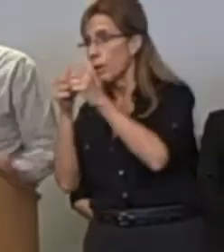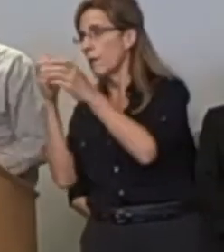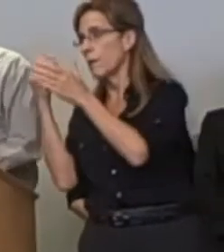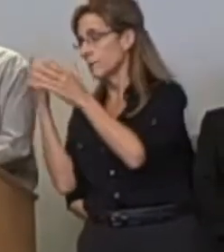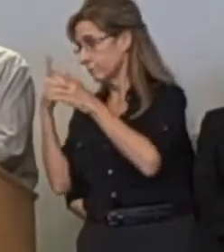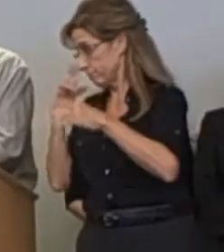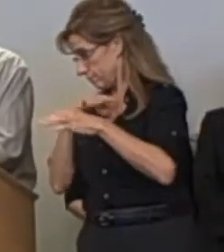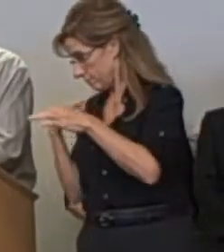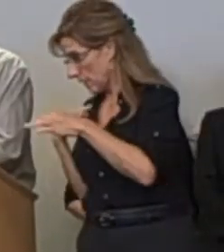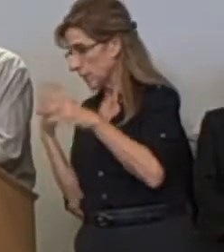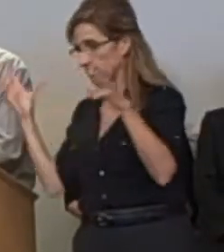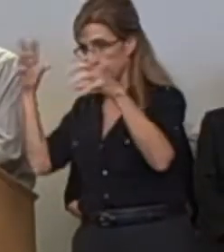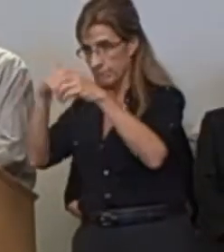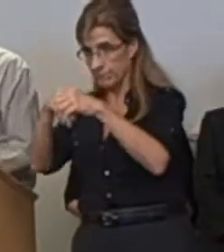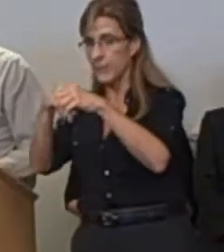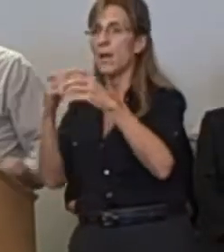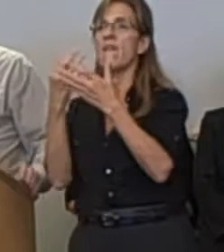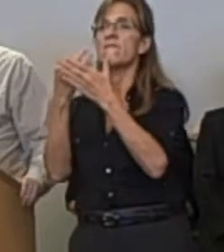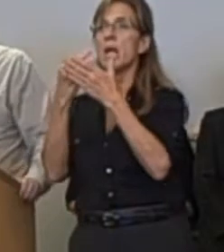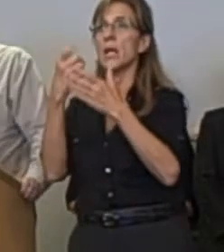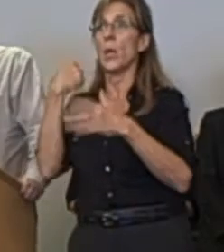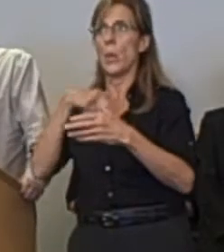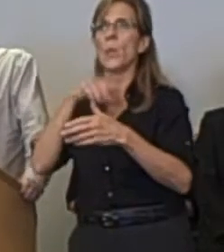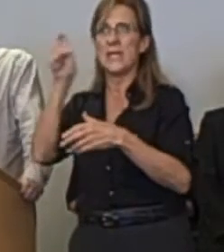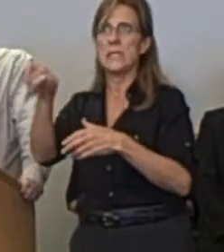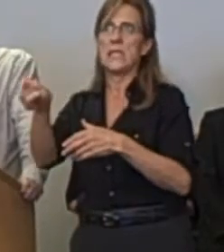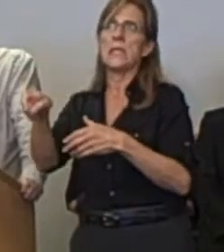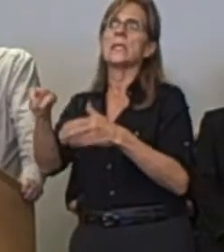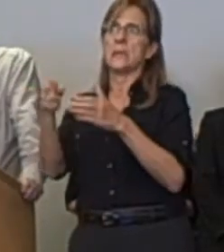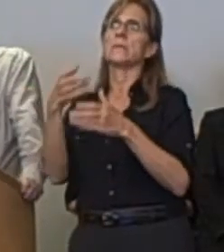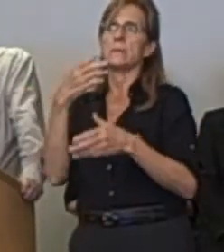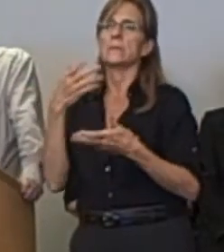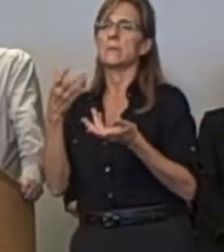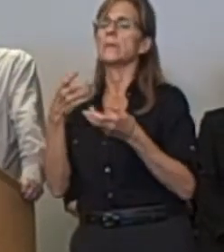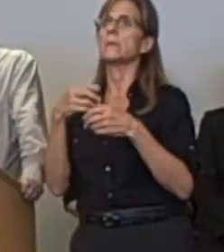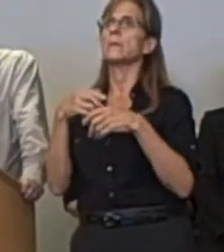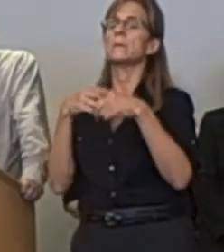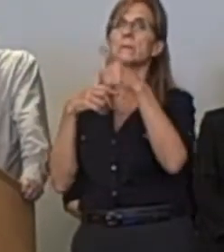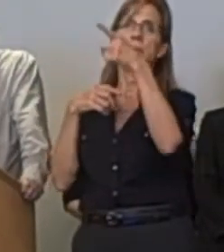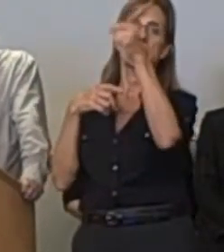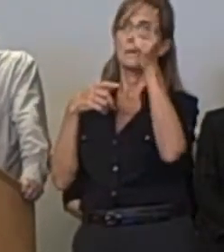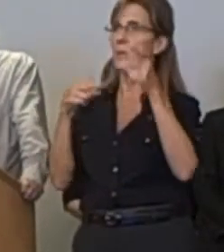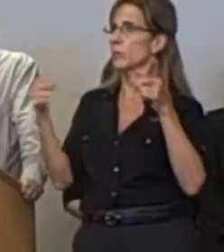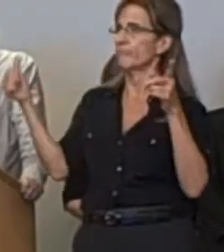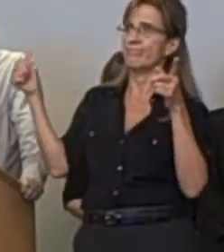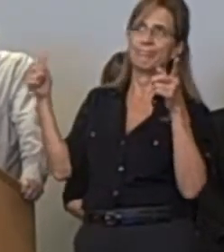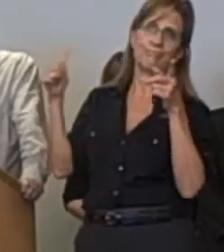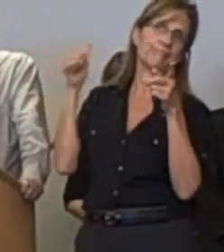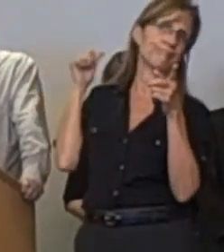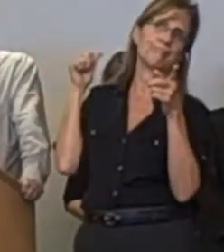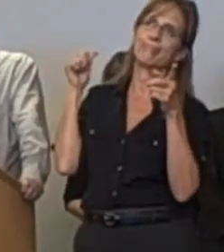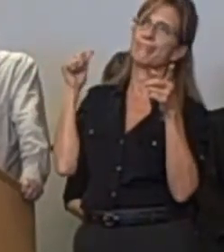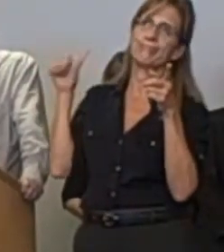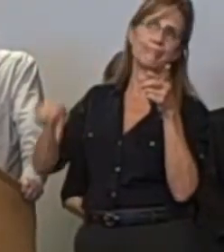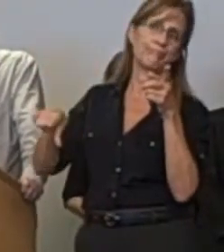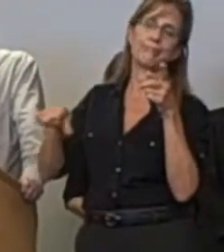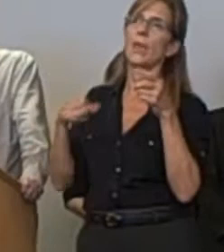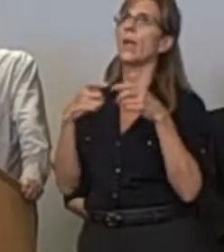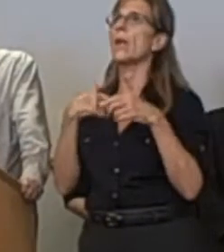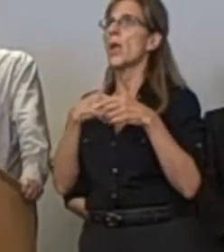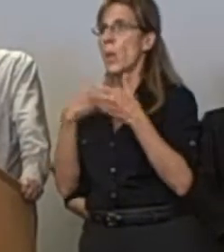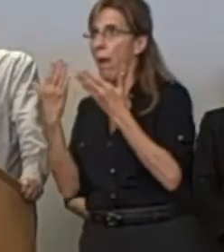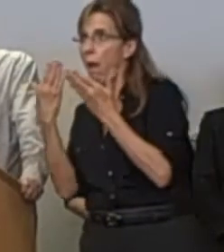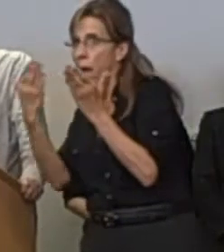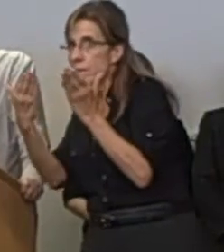system that we so desperately need. Even when they refused to extend, we offered a very